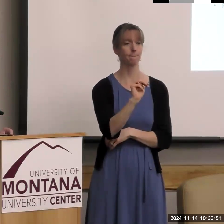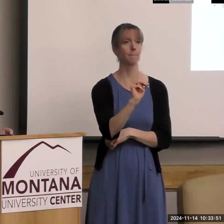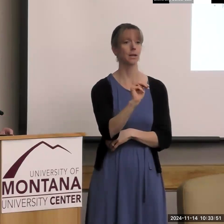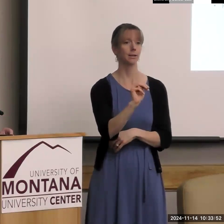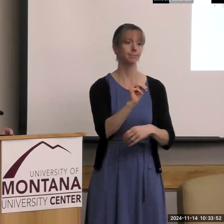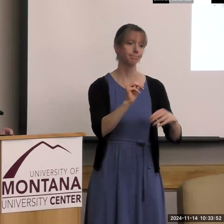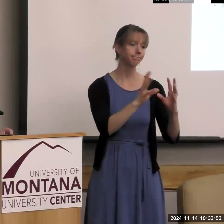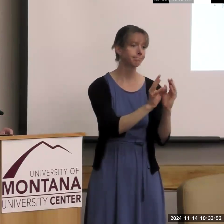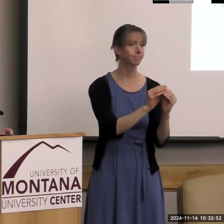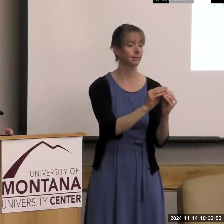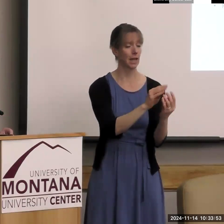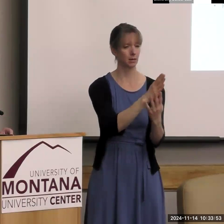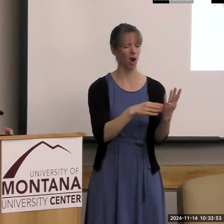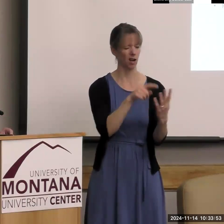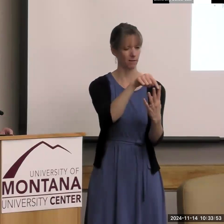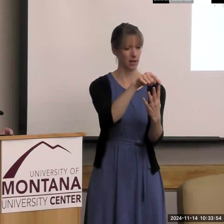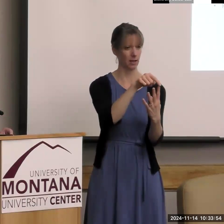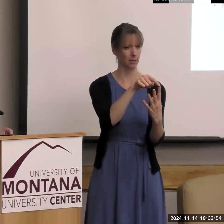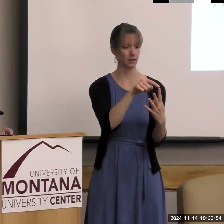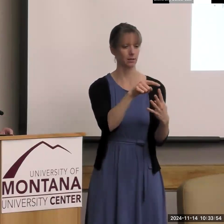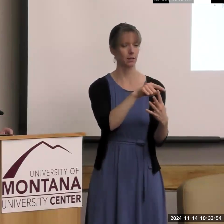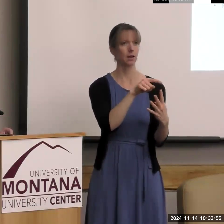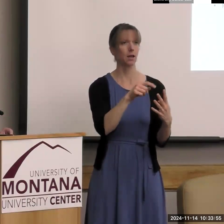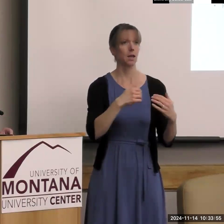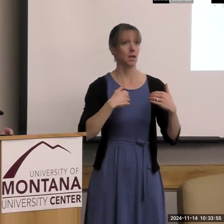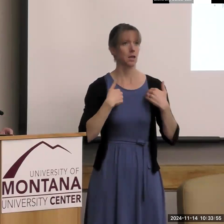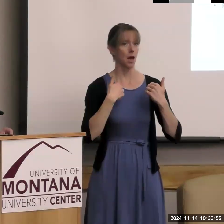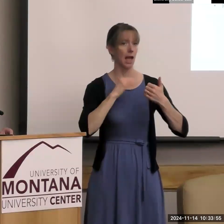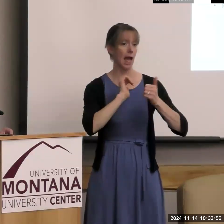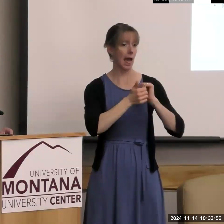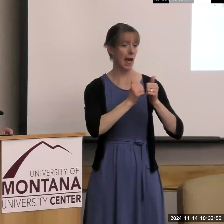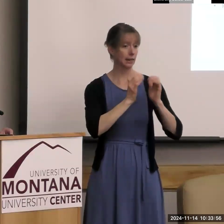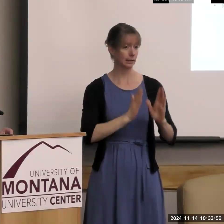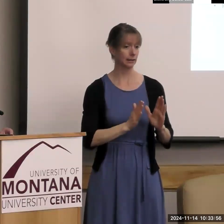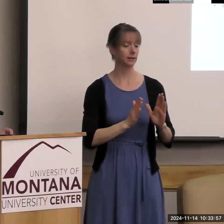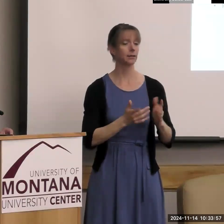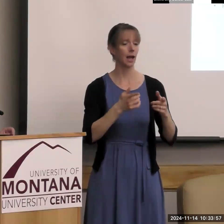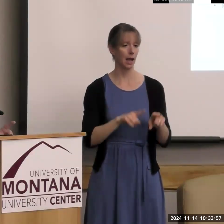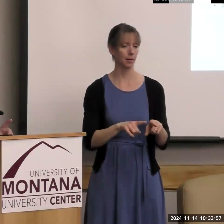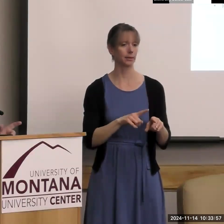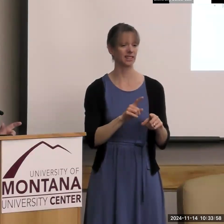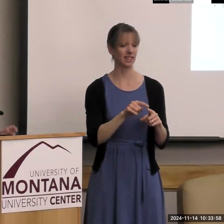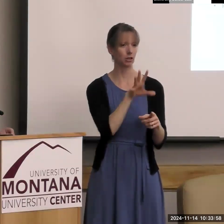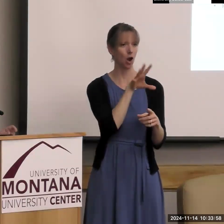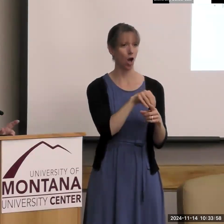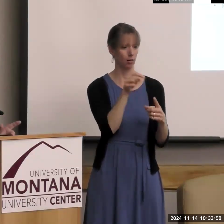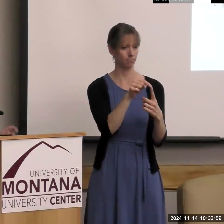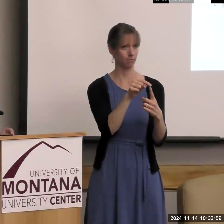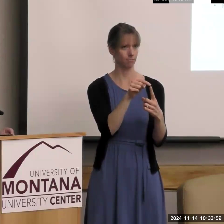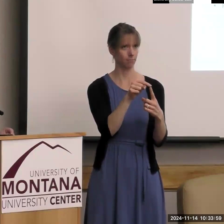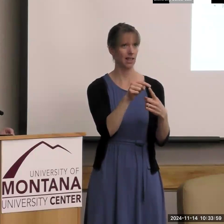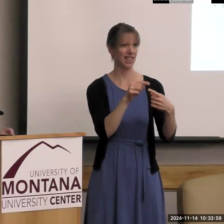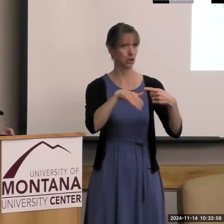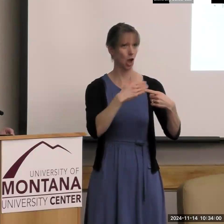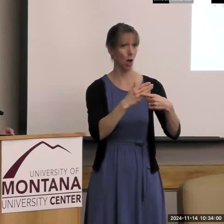that's part of pillar 1. Young athletes, which is another program that happens in Special Olympics, that's pillar 1. This is the prevention